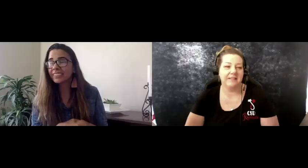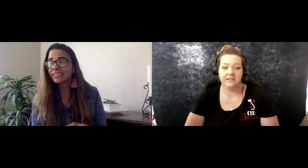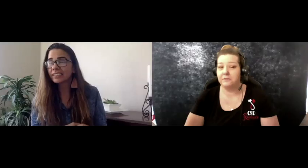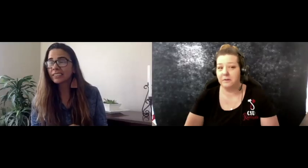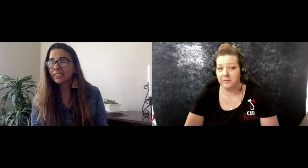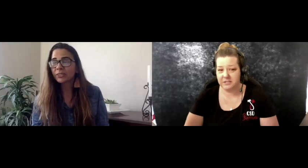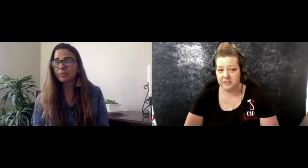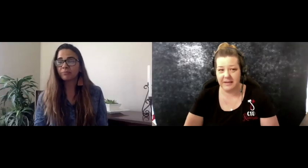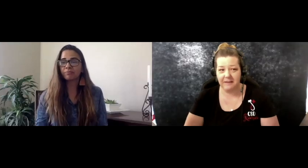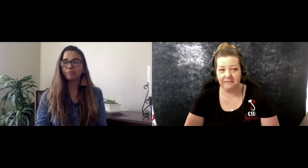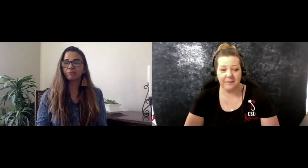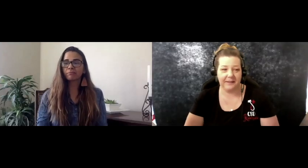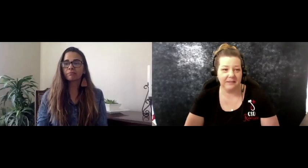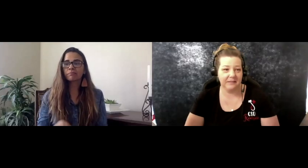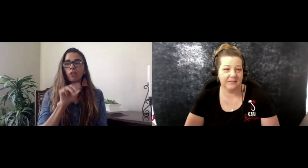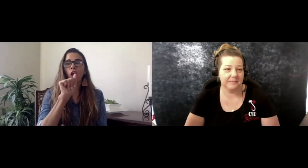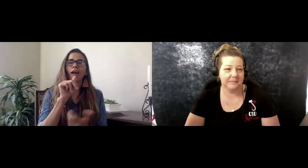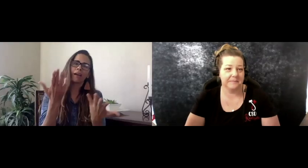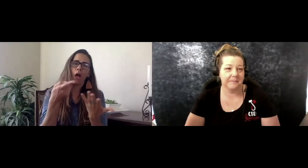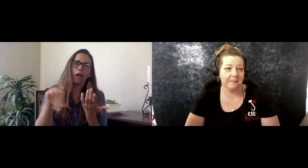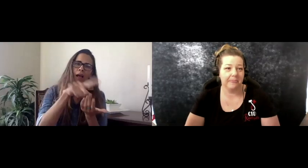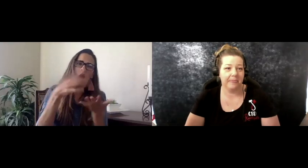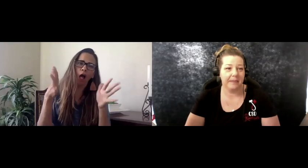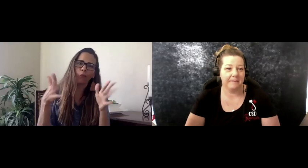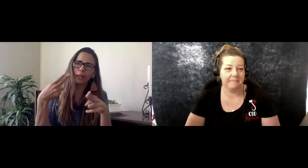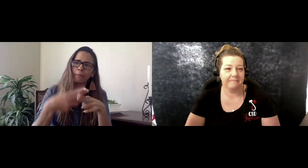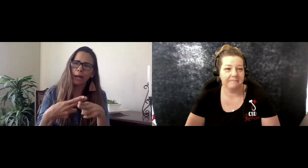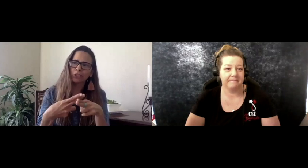Okay, so the fourth question we have for our panelists.